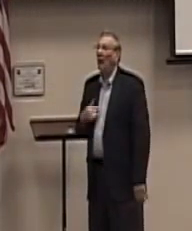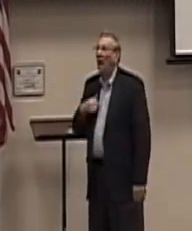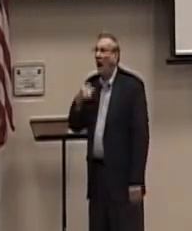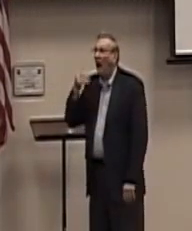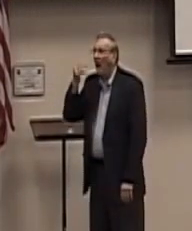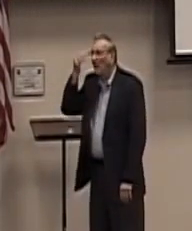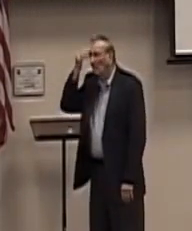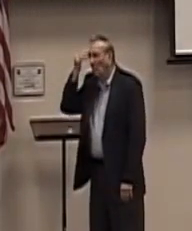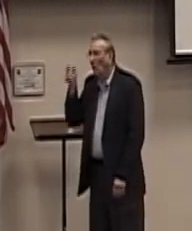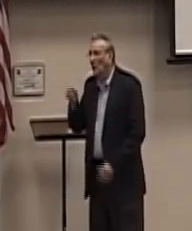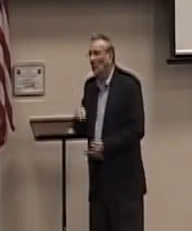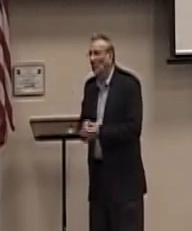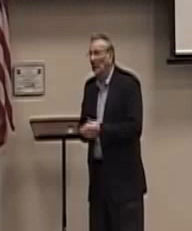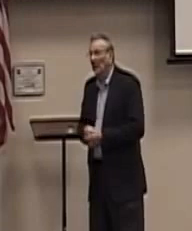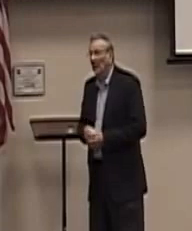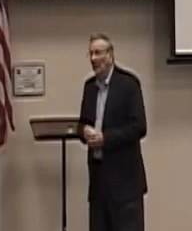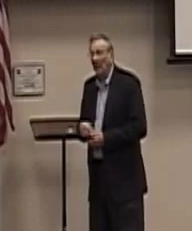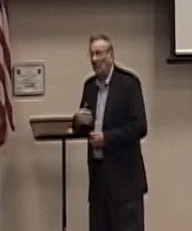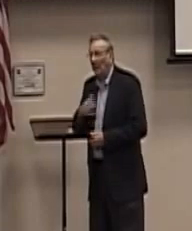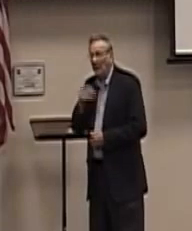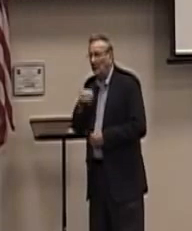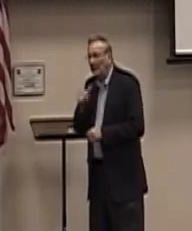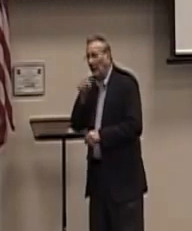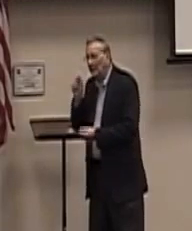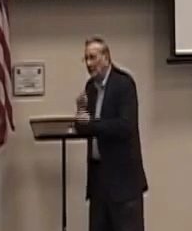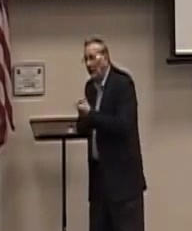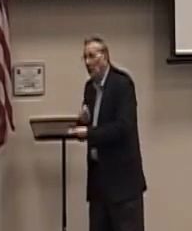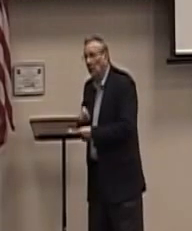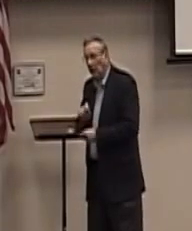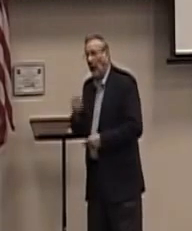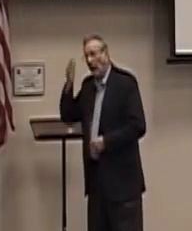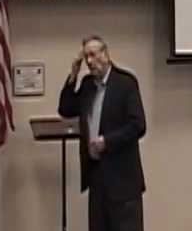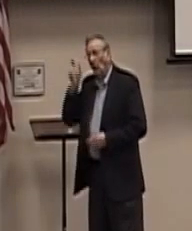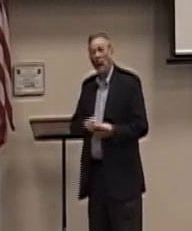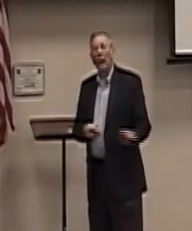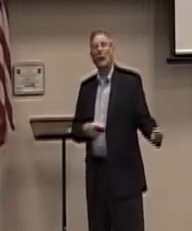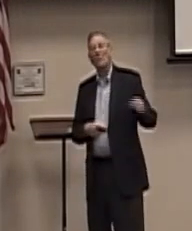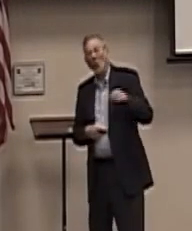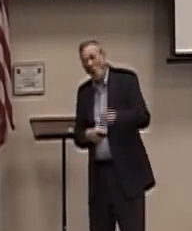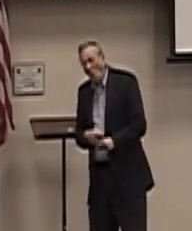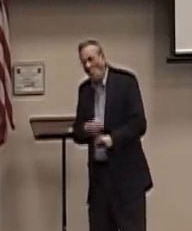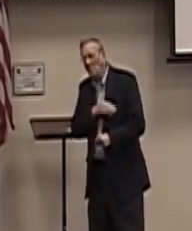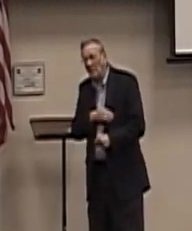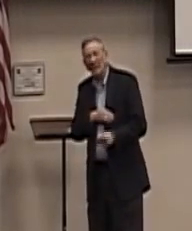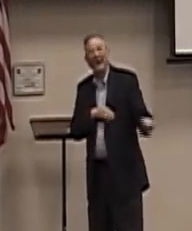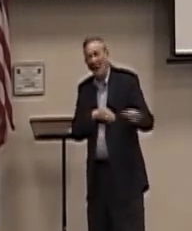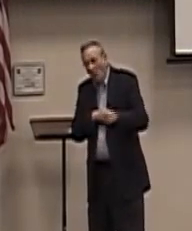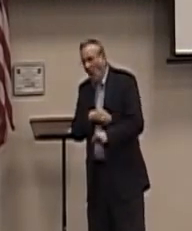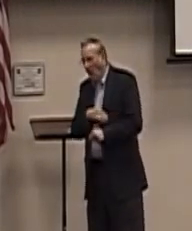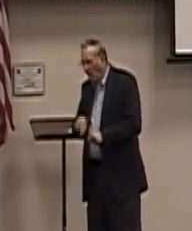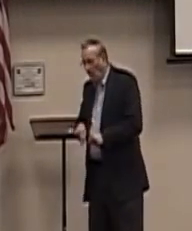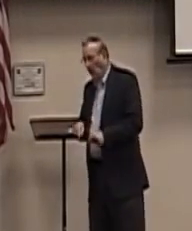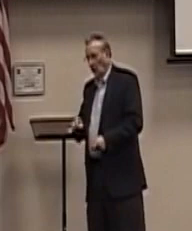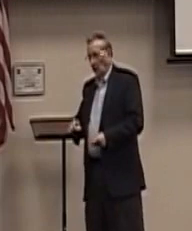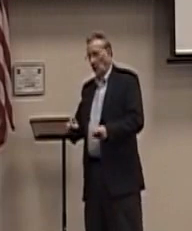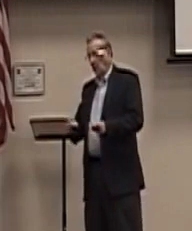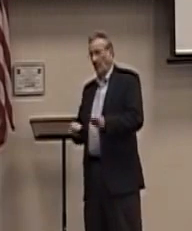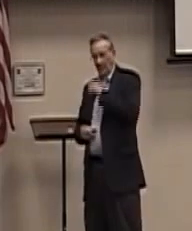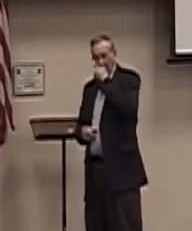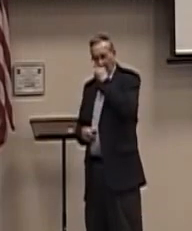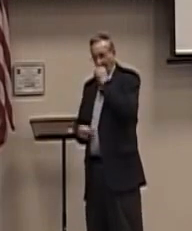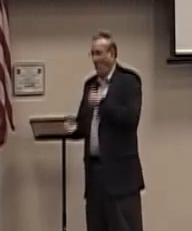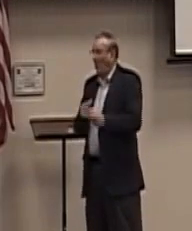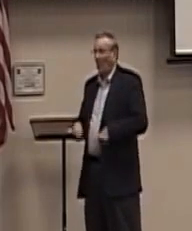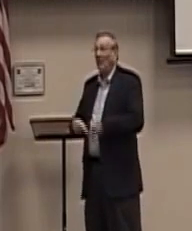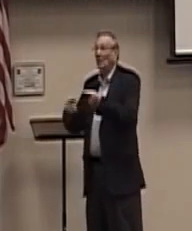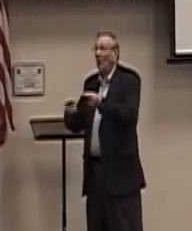talking about, though it wasn't exactly the same experiences. The experiences of a missionary, wherever you go, have some similarities. And